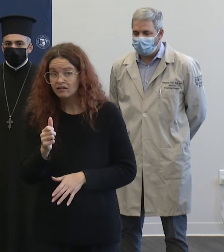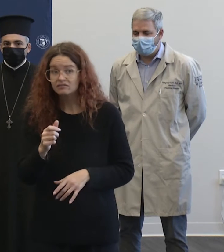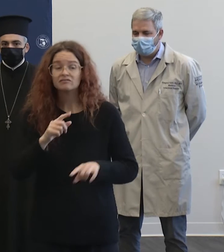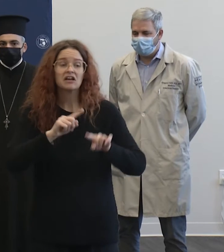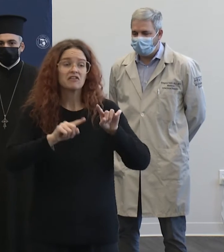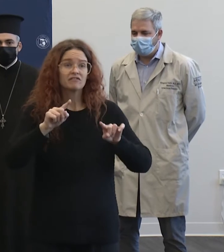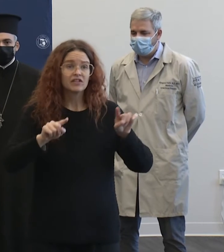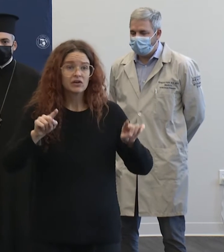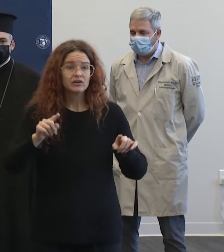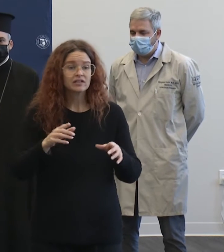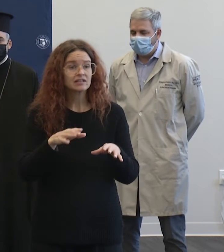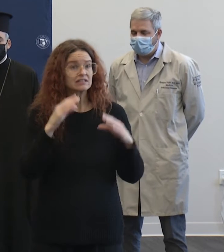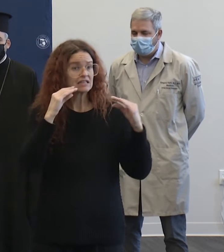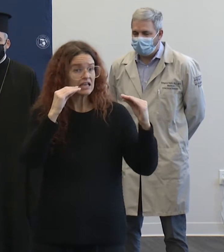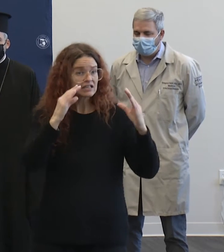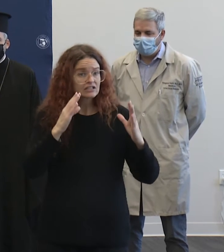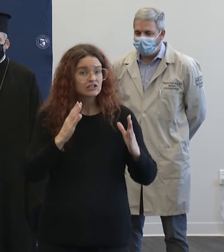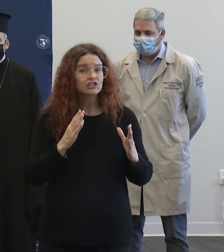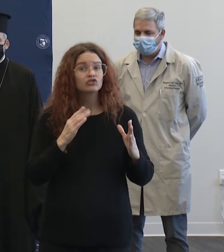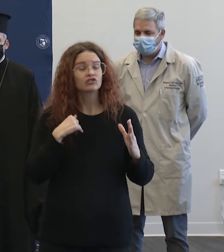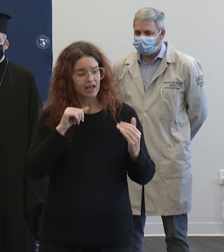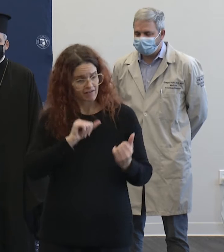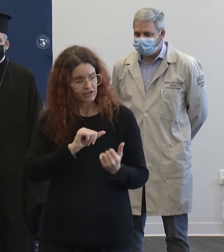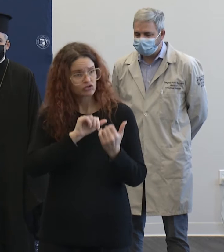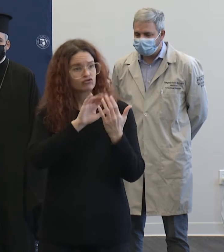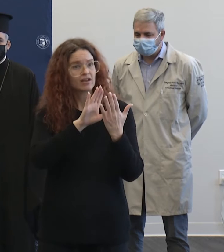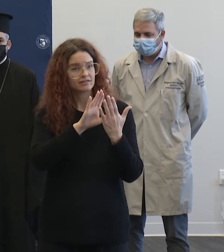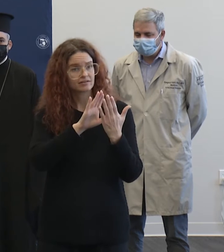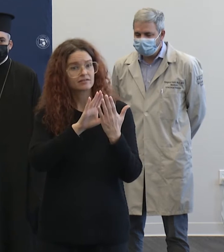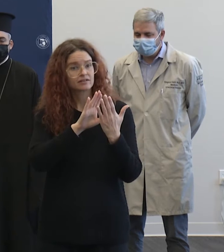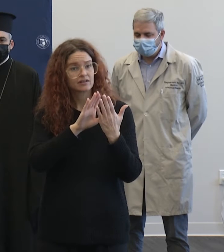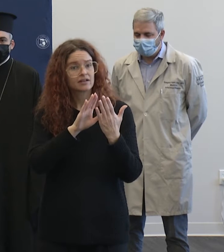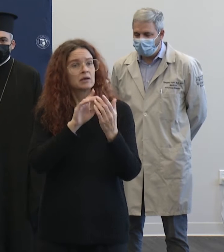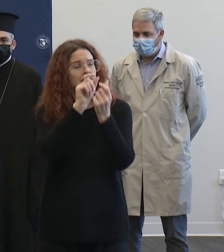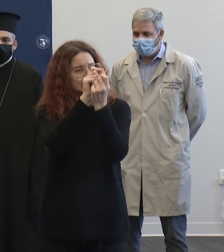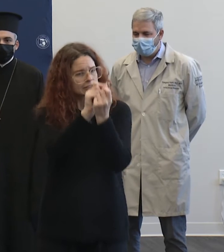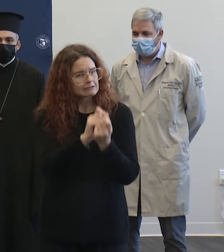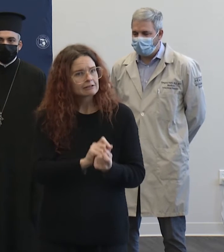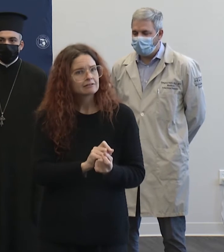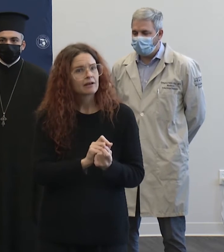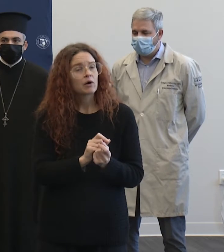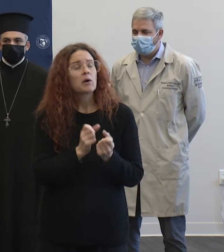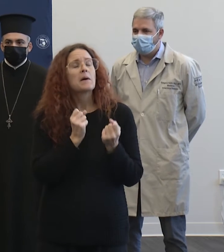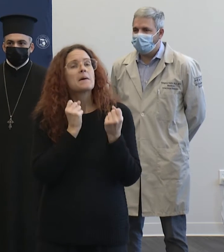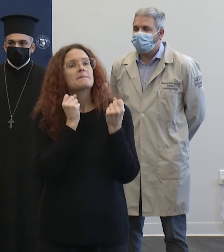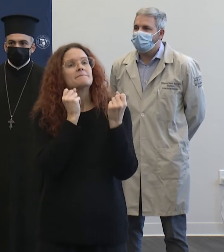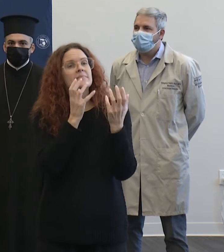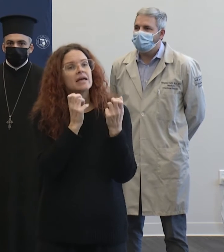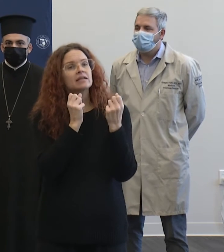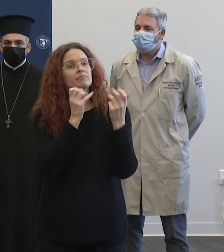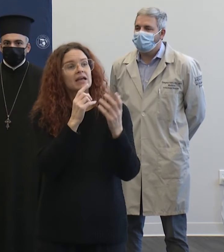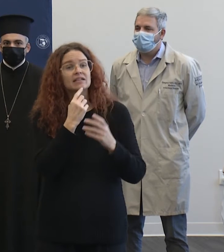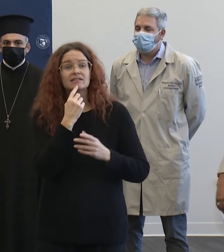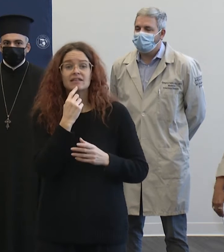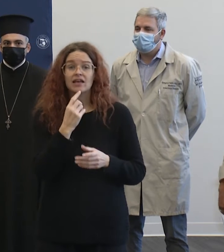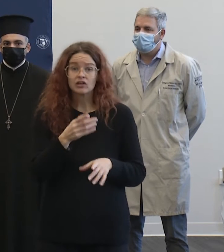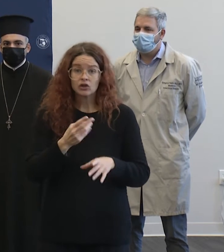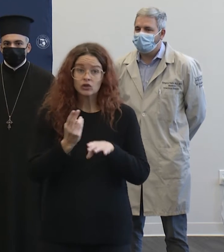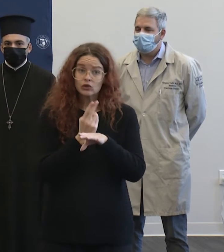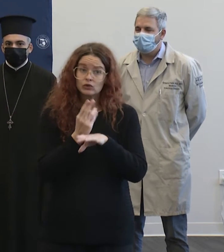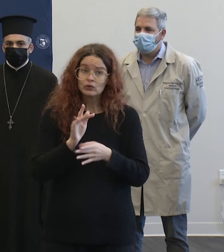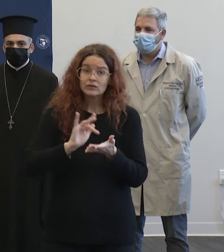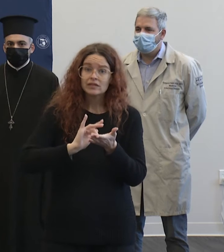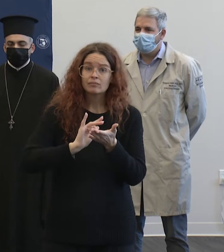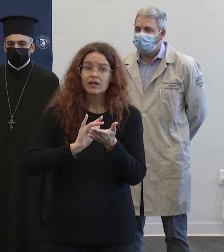various scholars and fiqh councils have addressed this matter in detail. Most of them insist that taking medicine